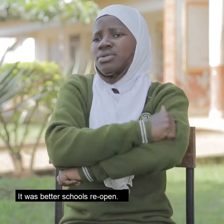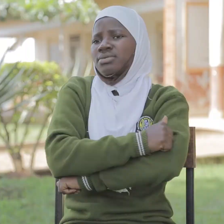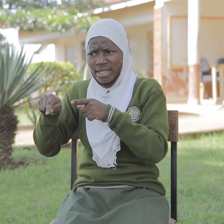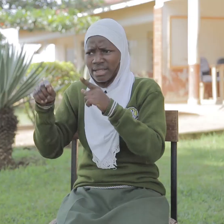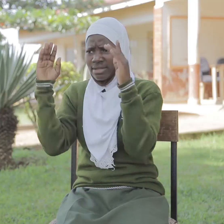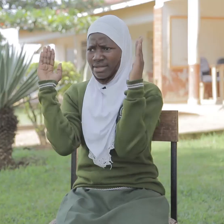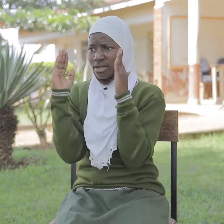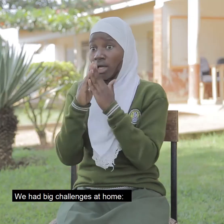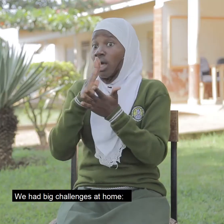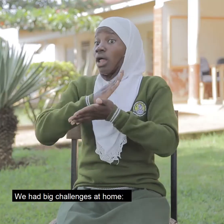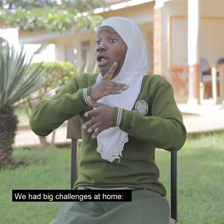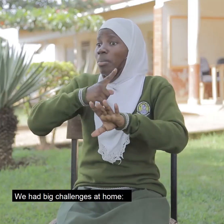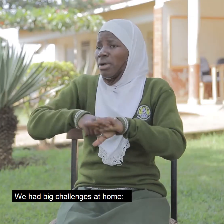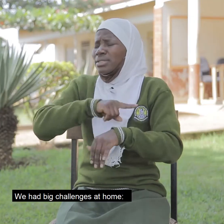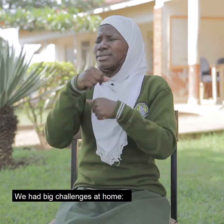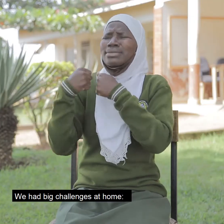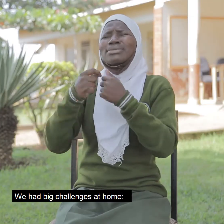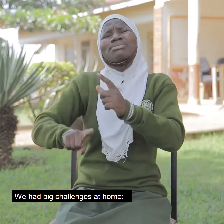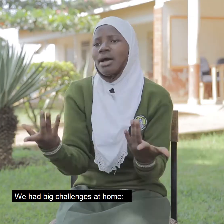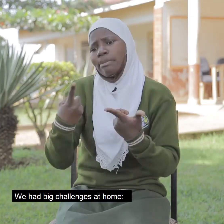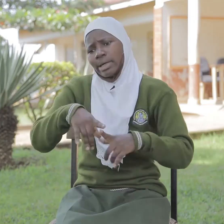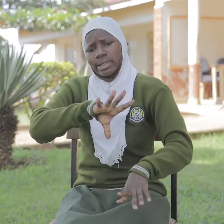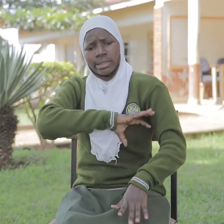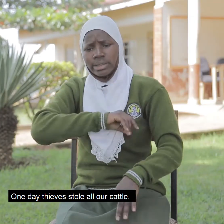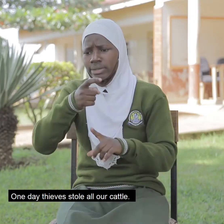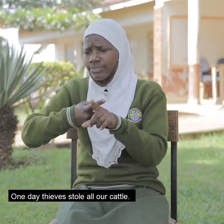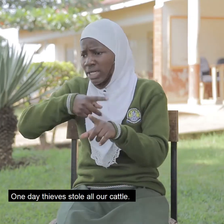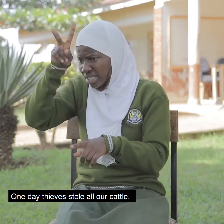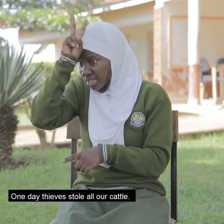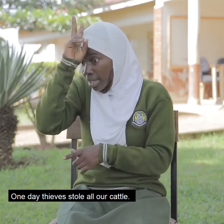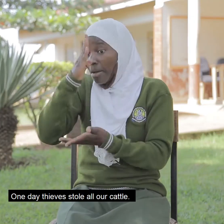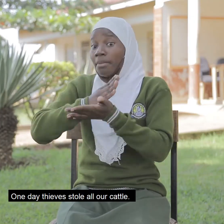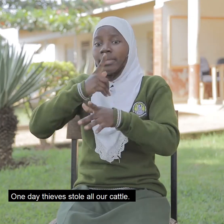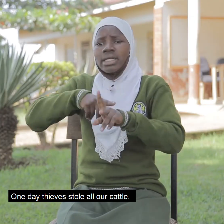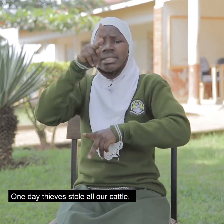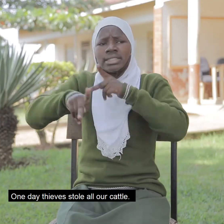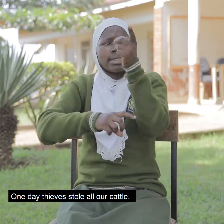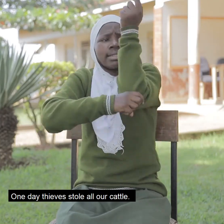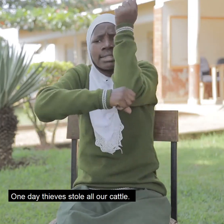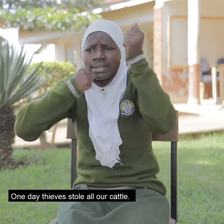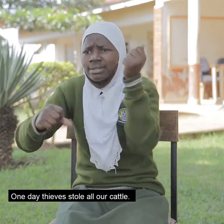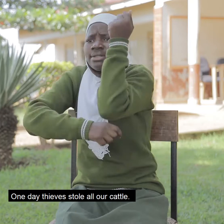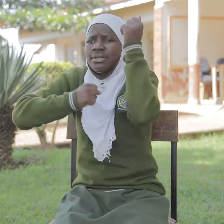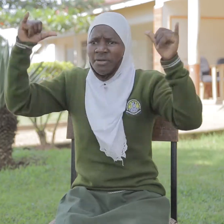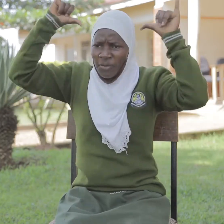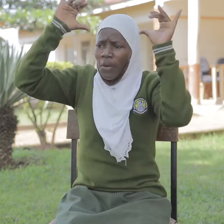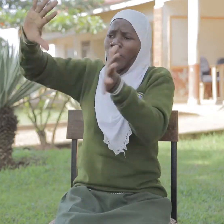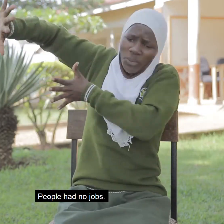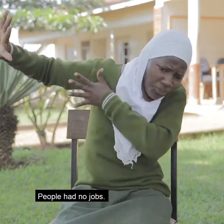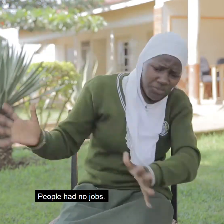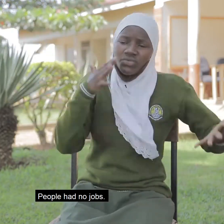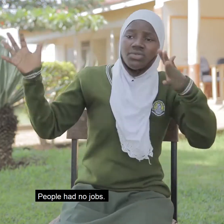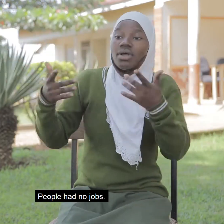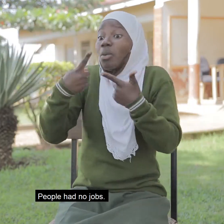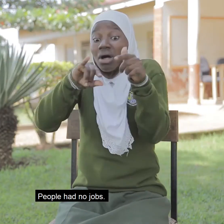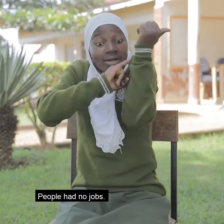reopen. We had big challenges at home. One day, thieves stole all our cattle. People had no